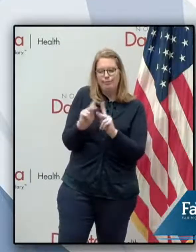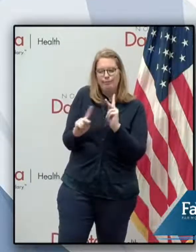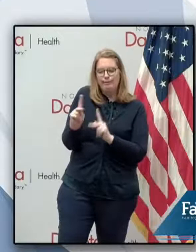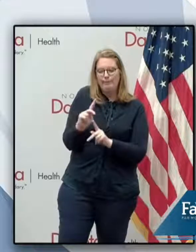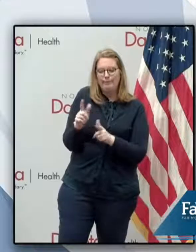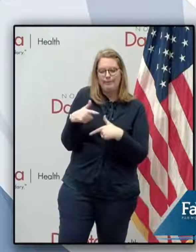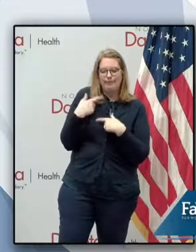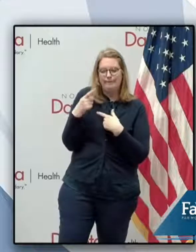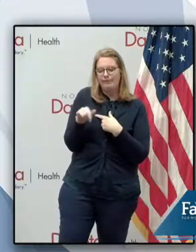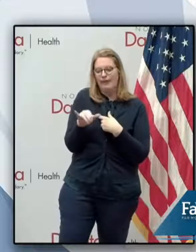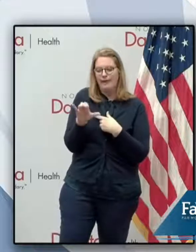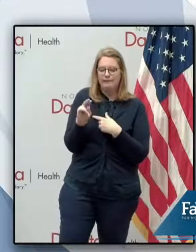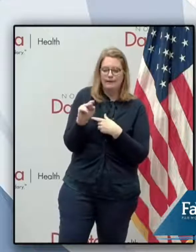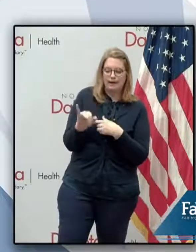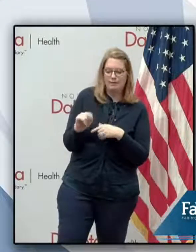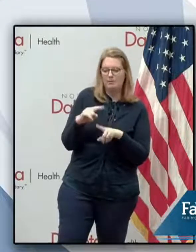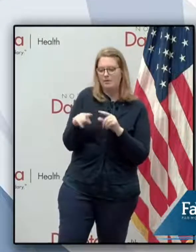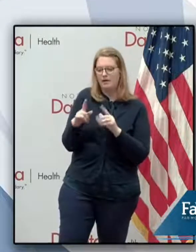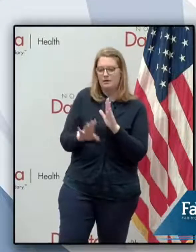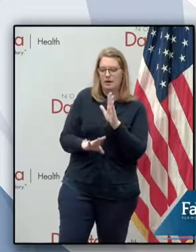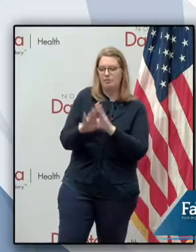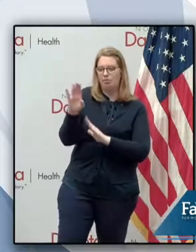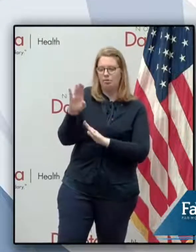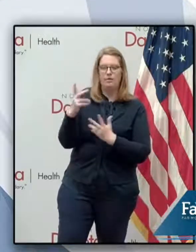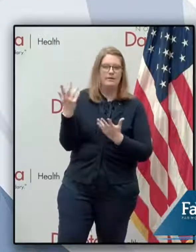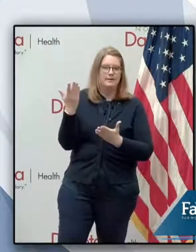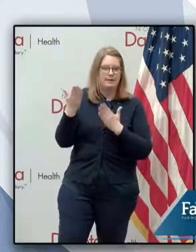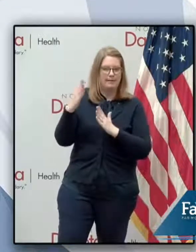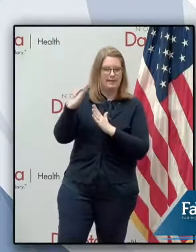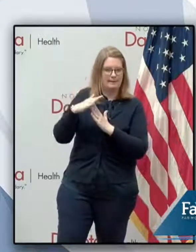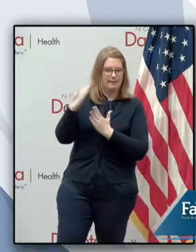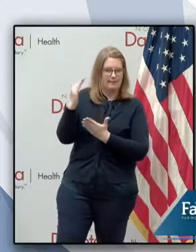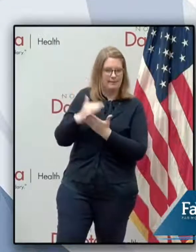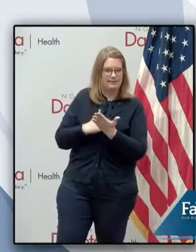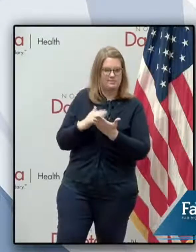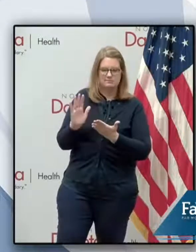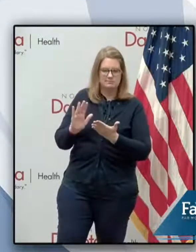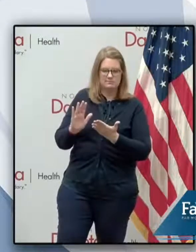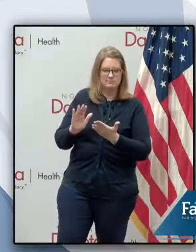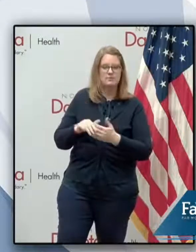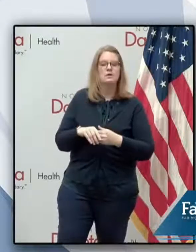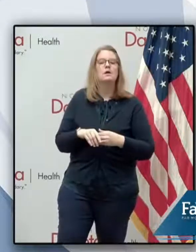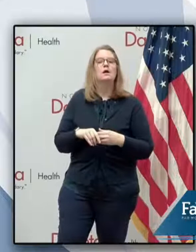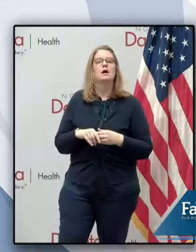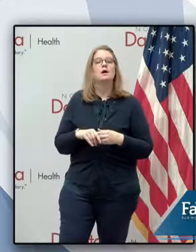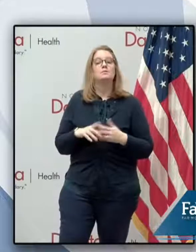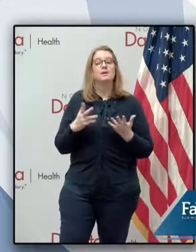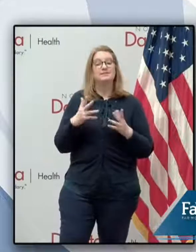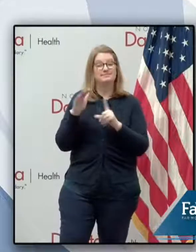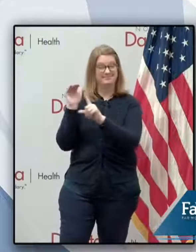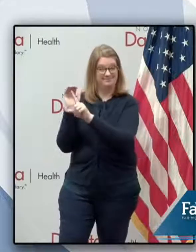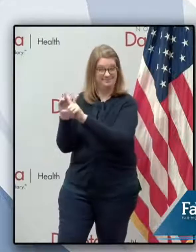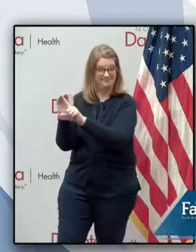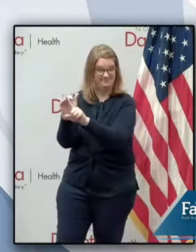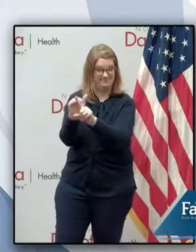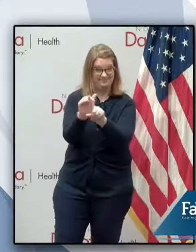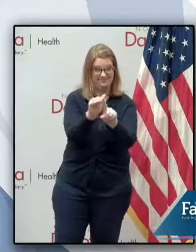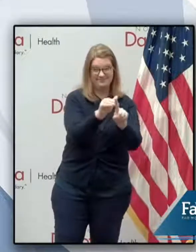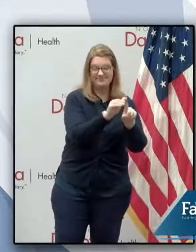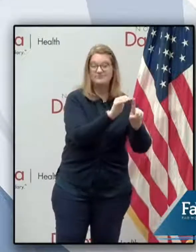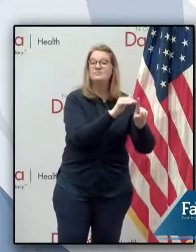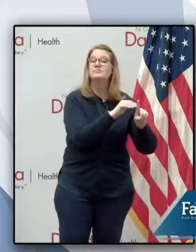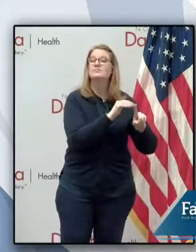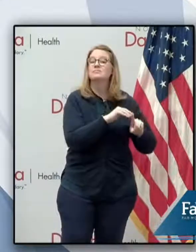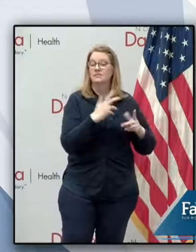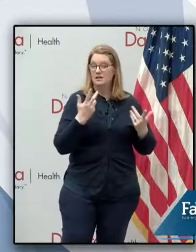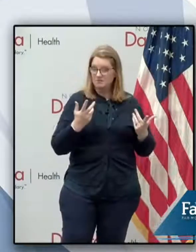of cases, but on a per capita, they may be on the top of this list. But we would say again that there has been some